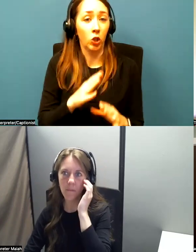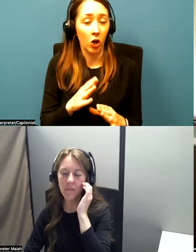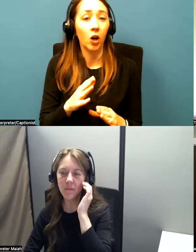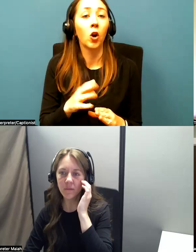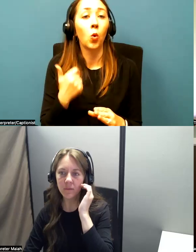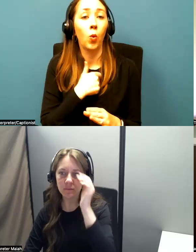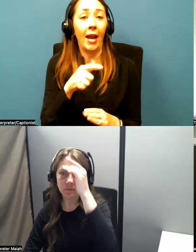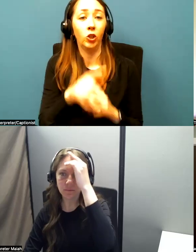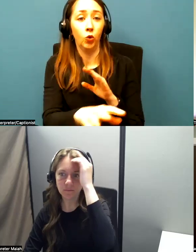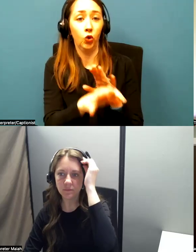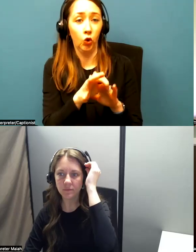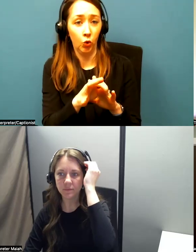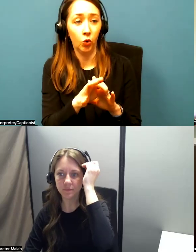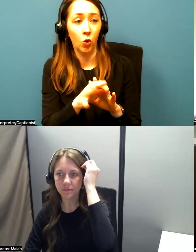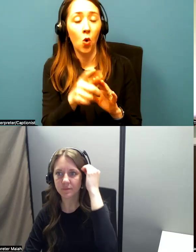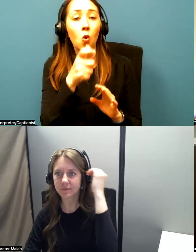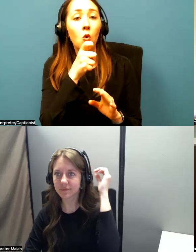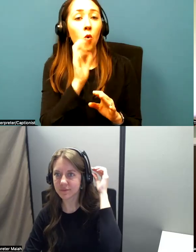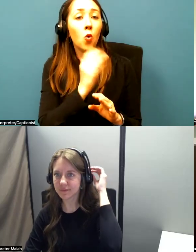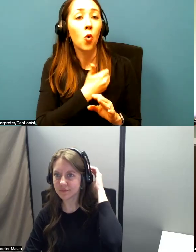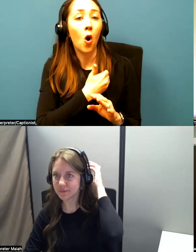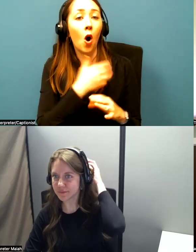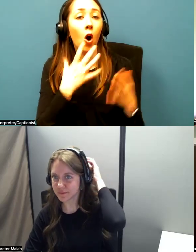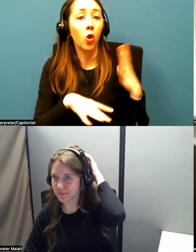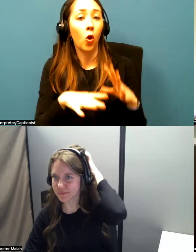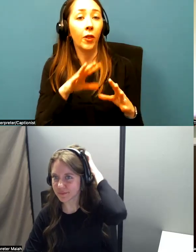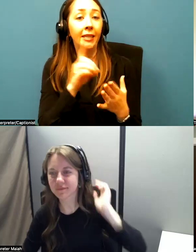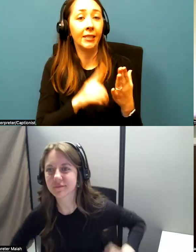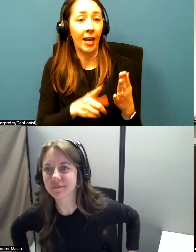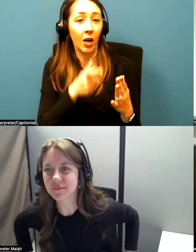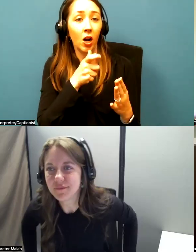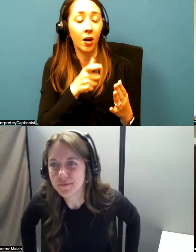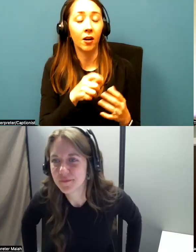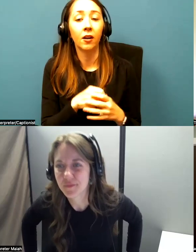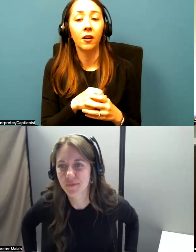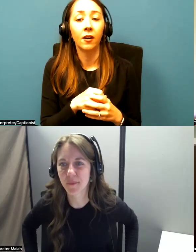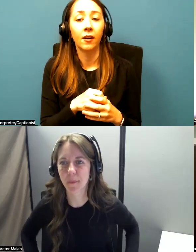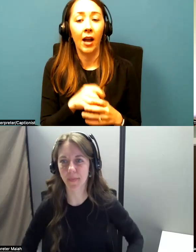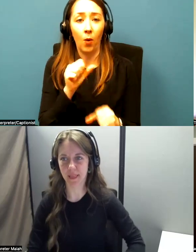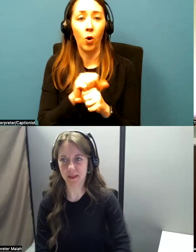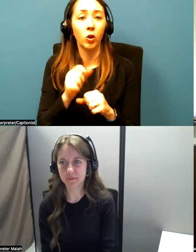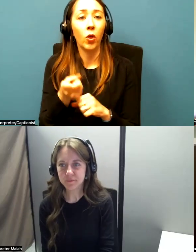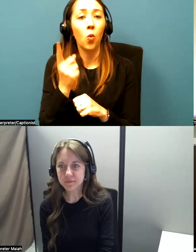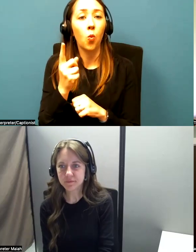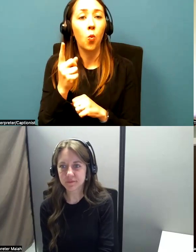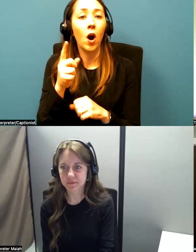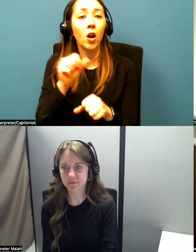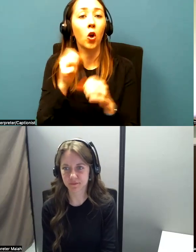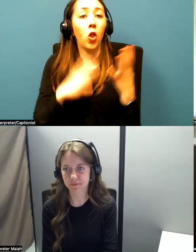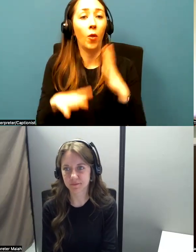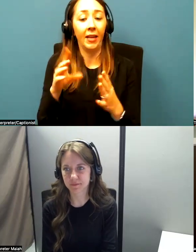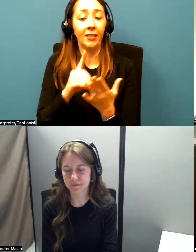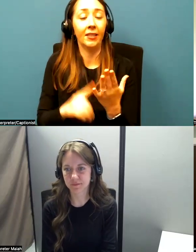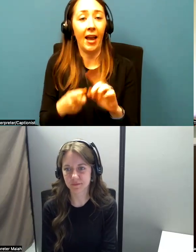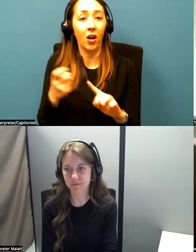to choose, who our wardrobe designer was, and I had worked with a wardrobe designer in a